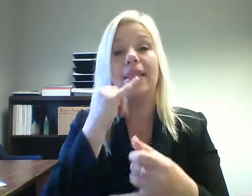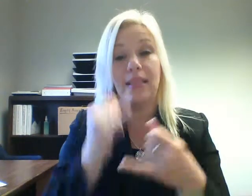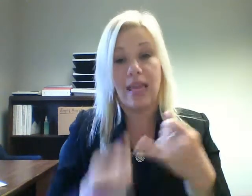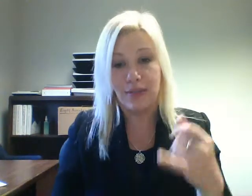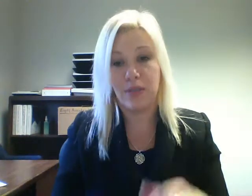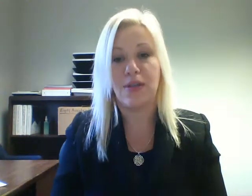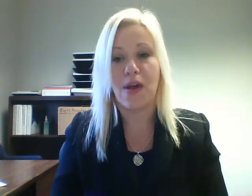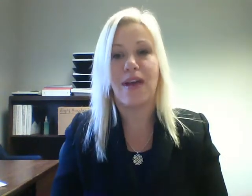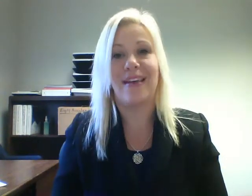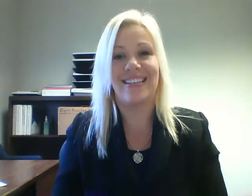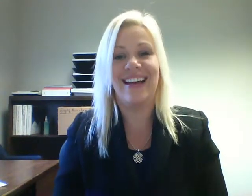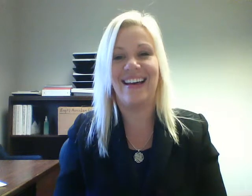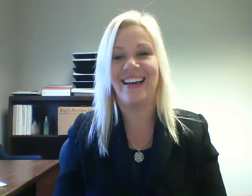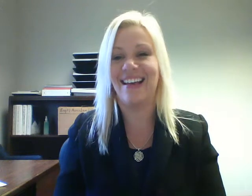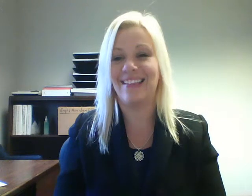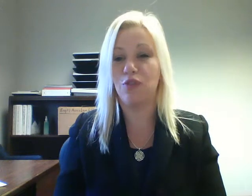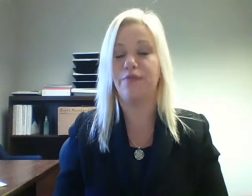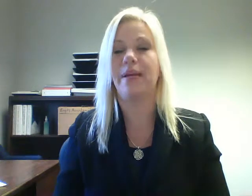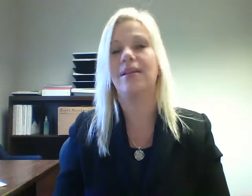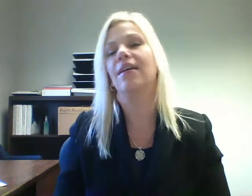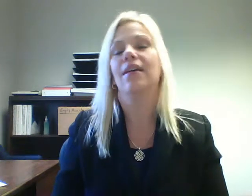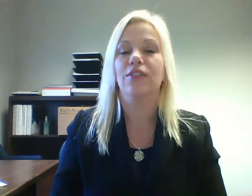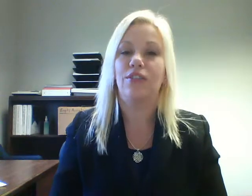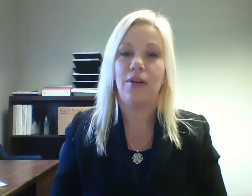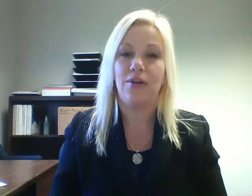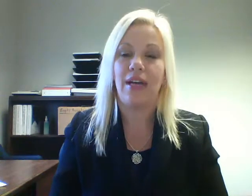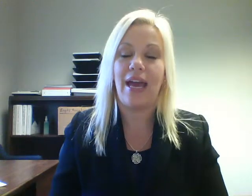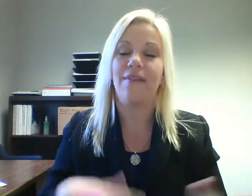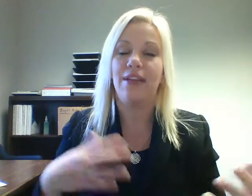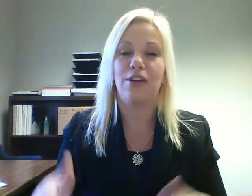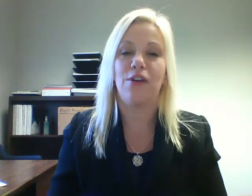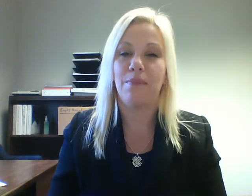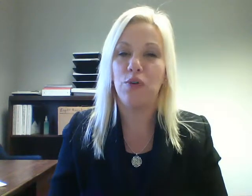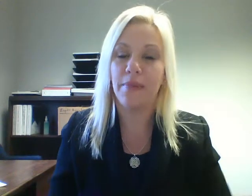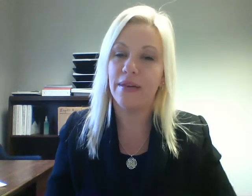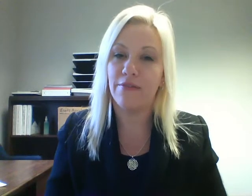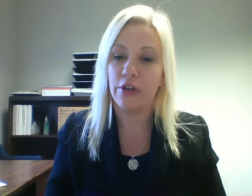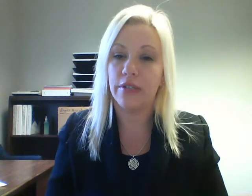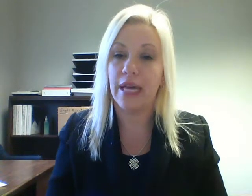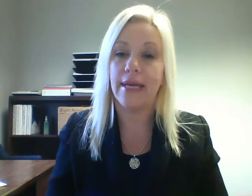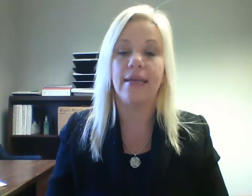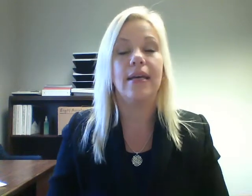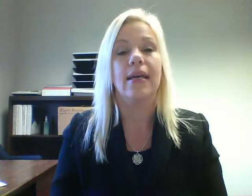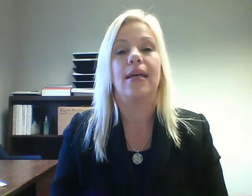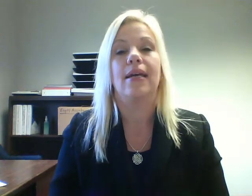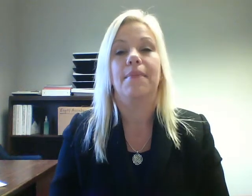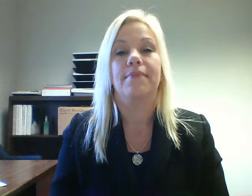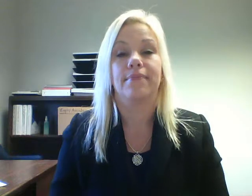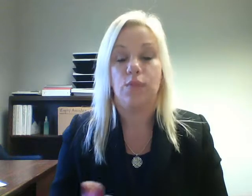And the last one, sorry, is movement. So having the correct movement for your sign